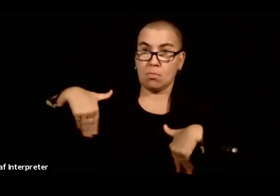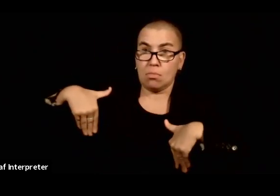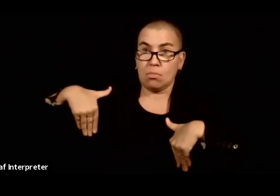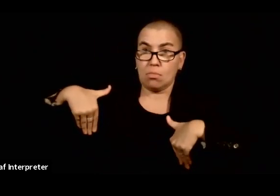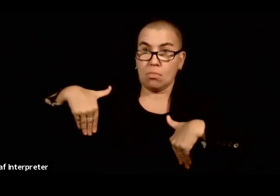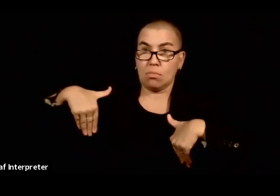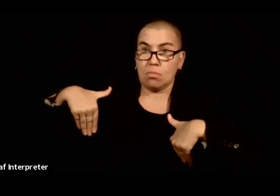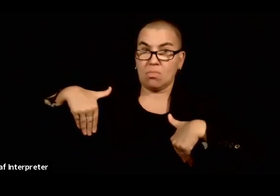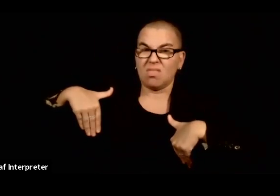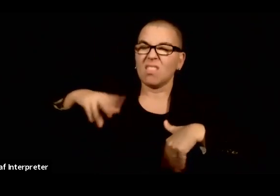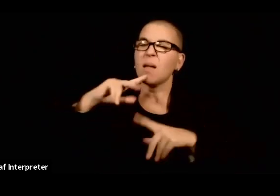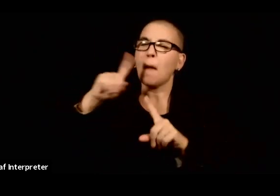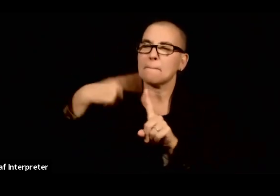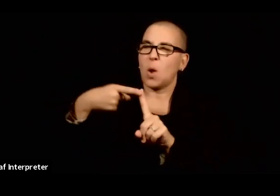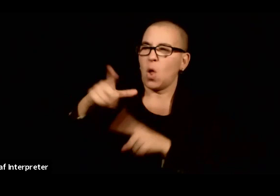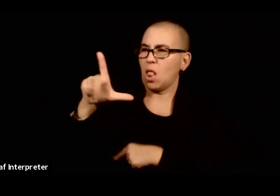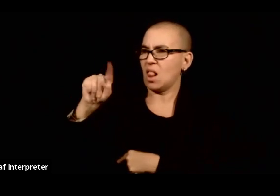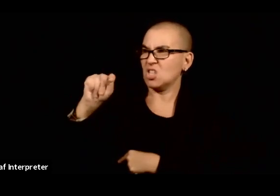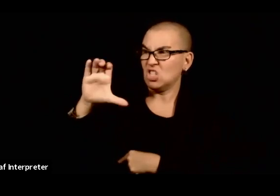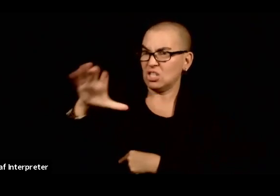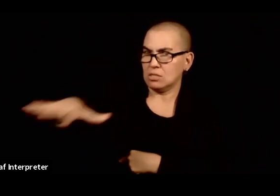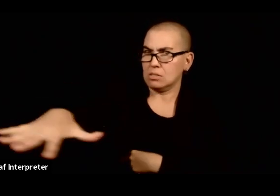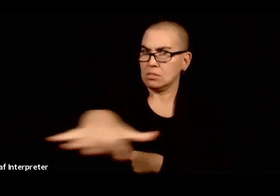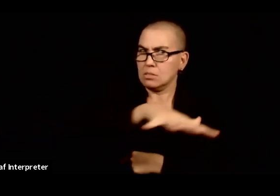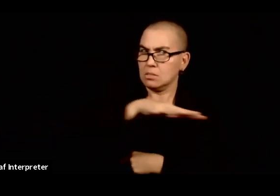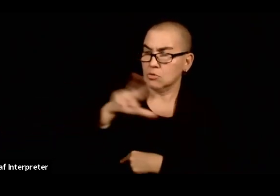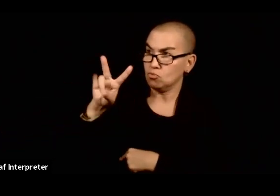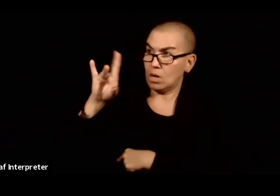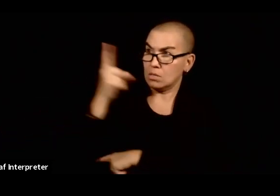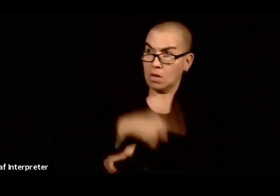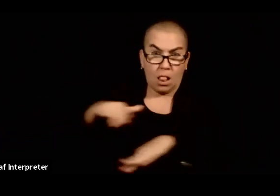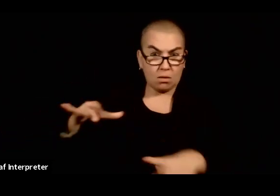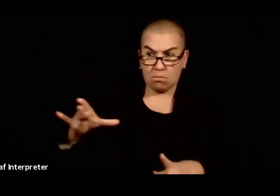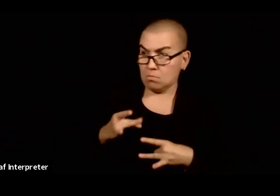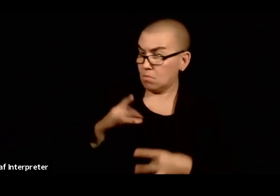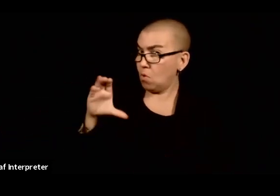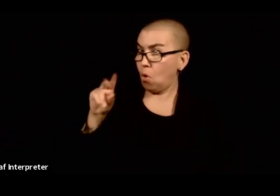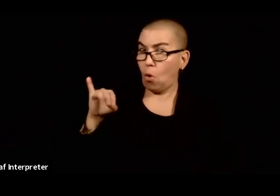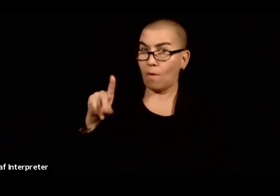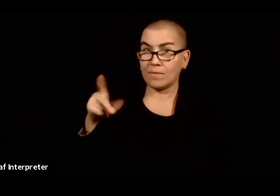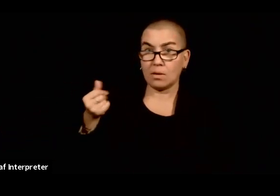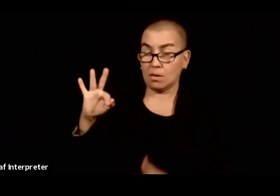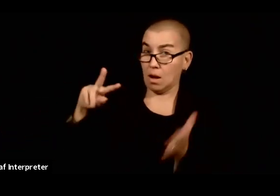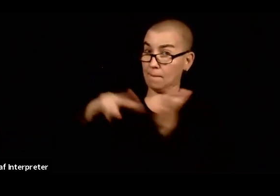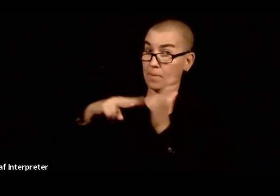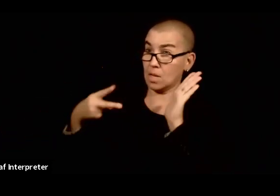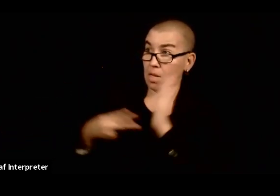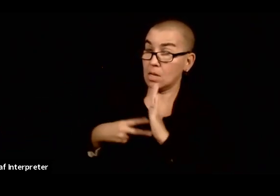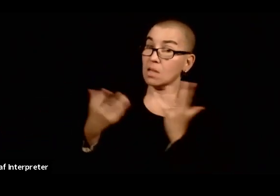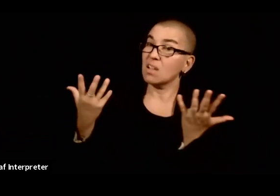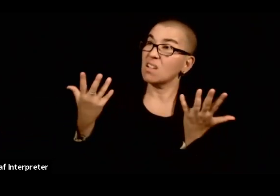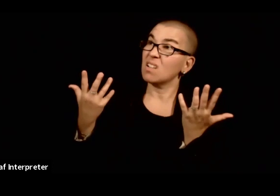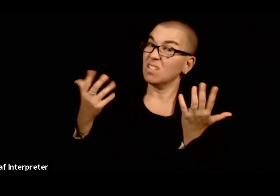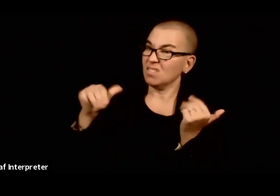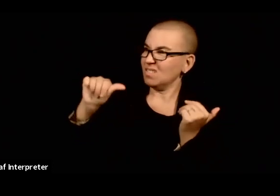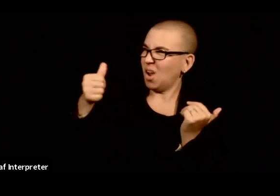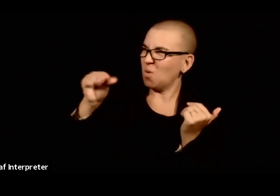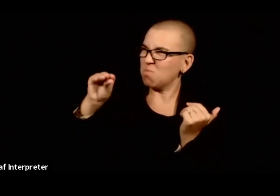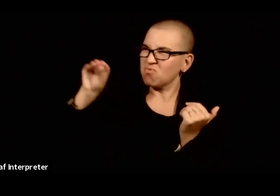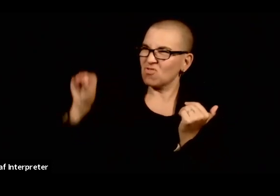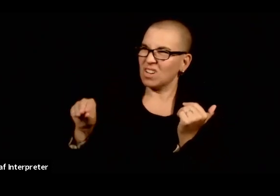especially going off of the county data as well, how many facilities could potentially be reopening if these numbers, if it were to